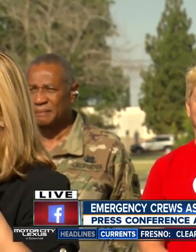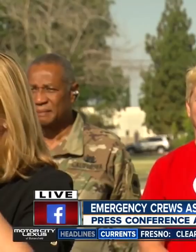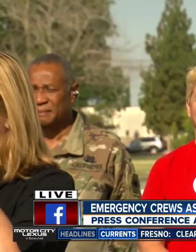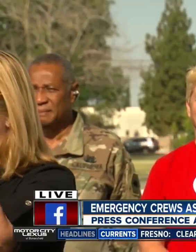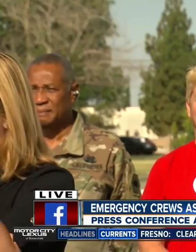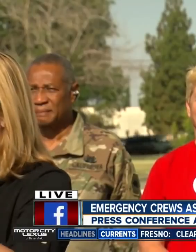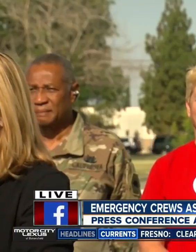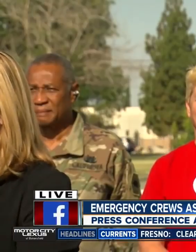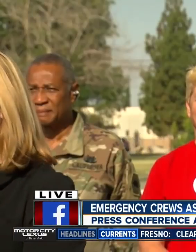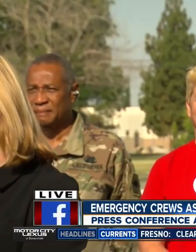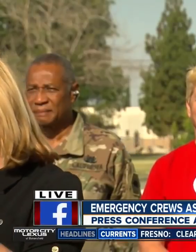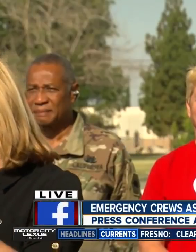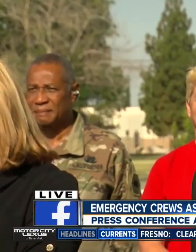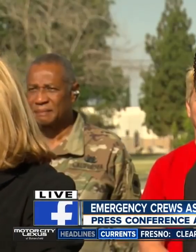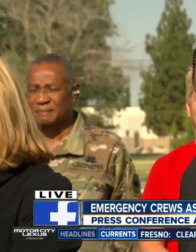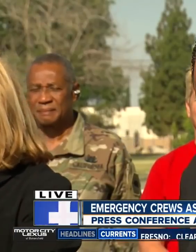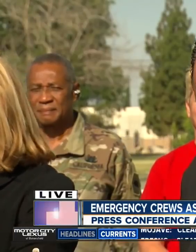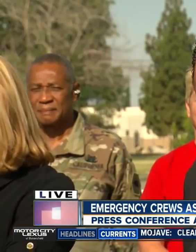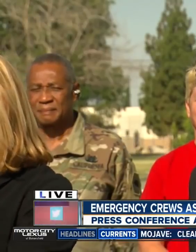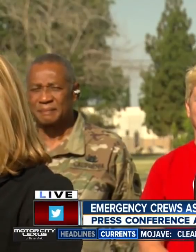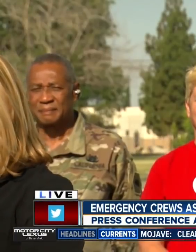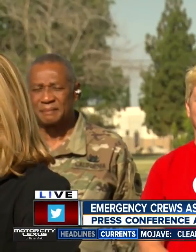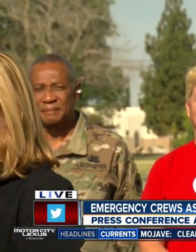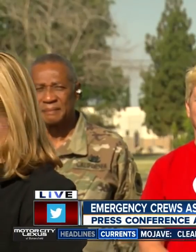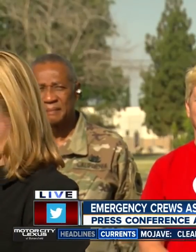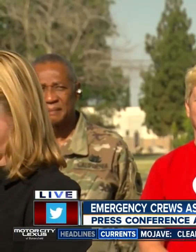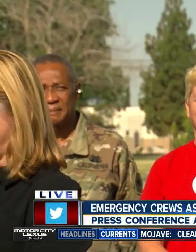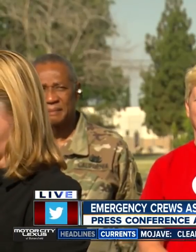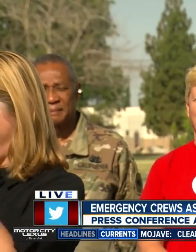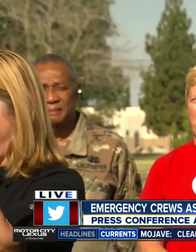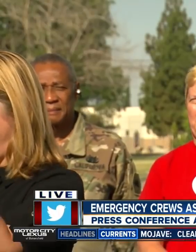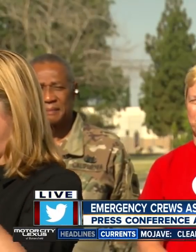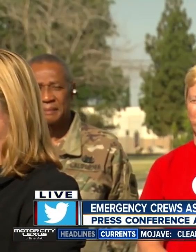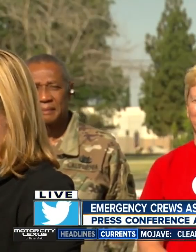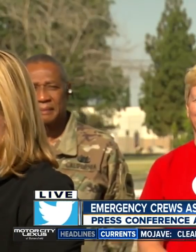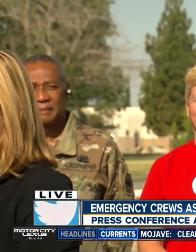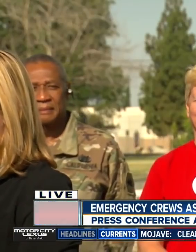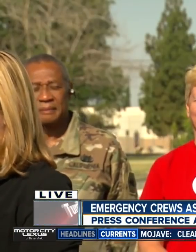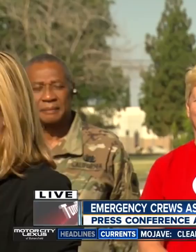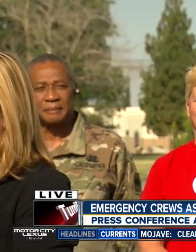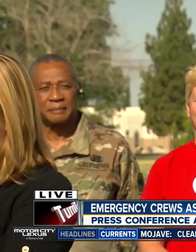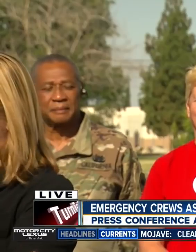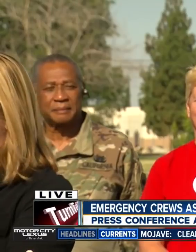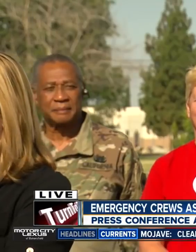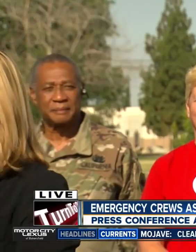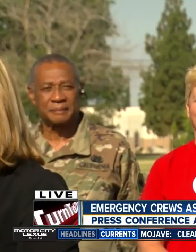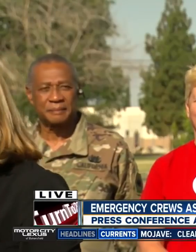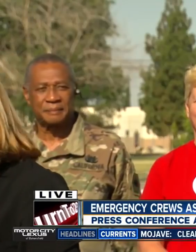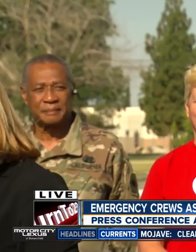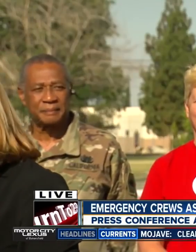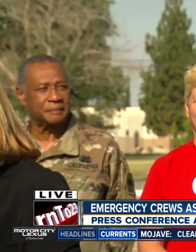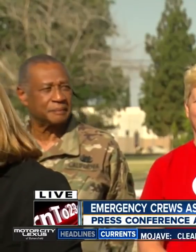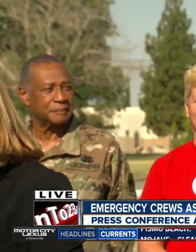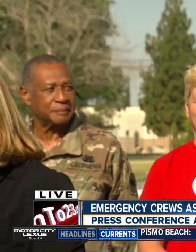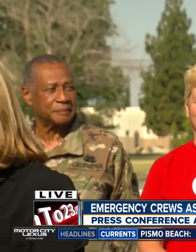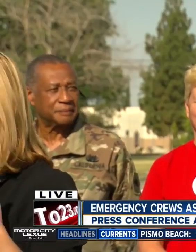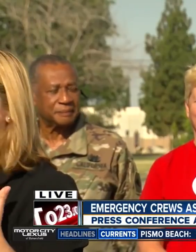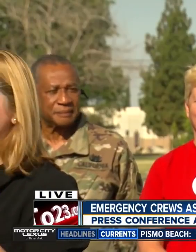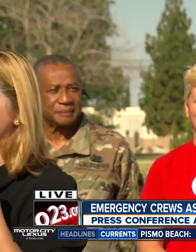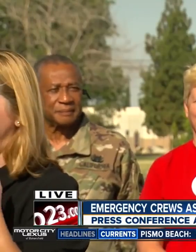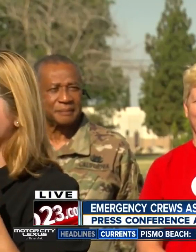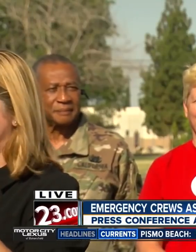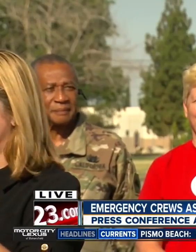over 100 people of our own in the Ridgecrest area. But, you know, we have multiple other people